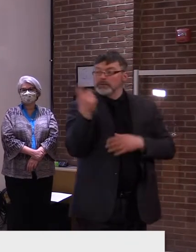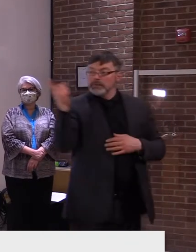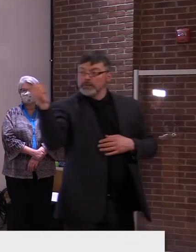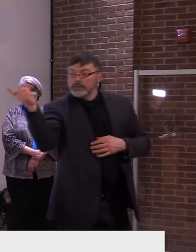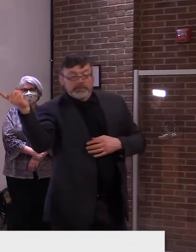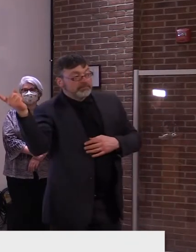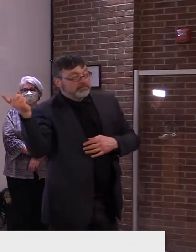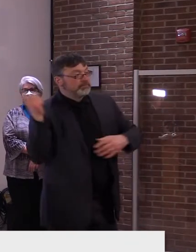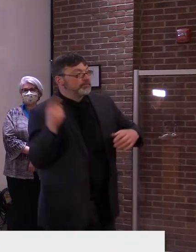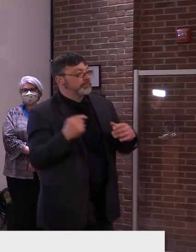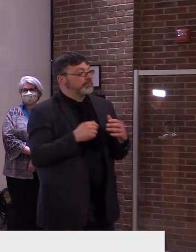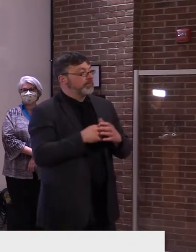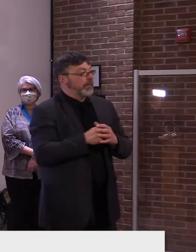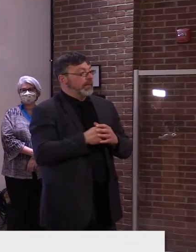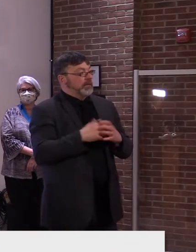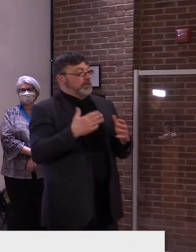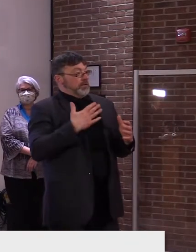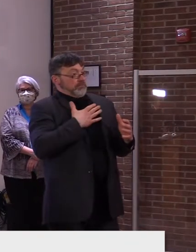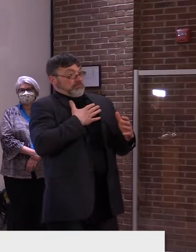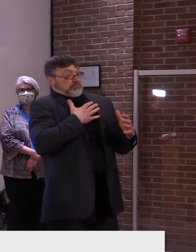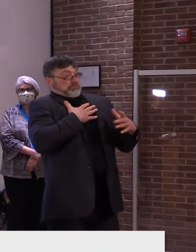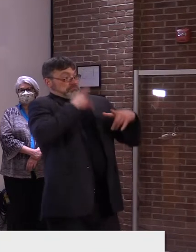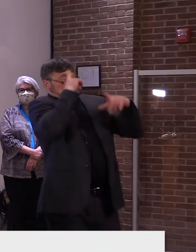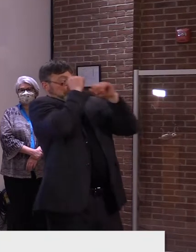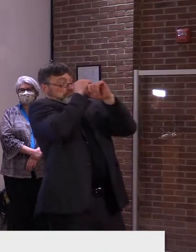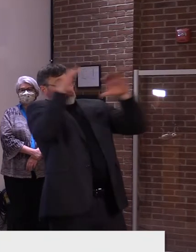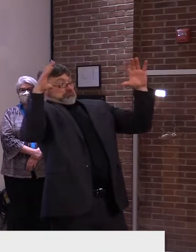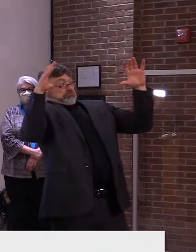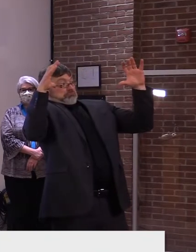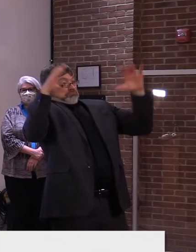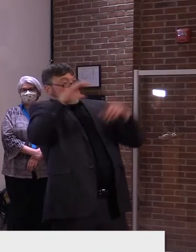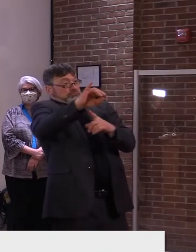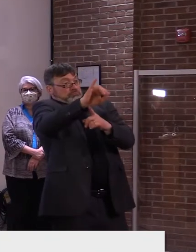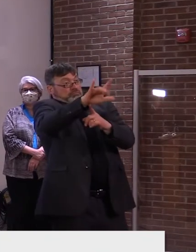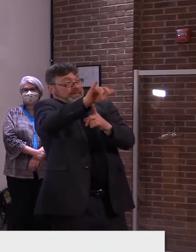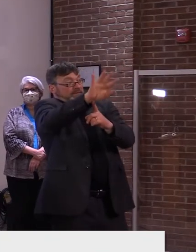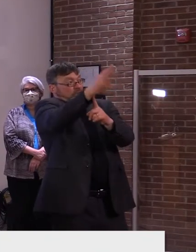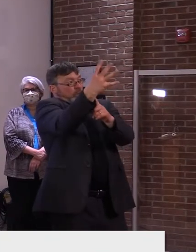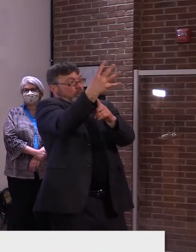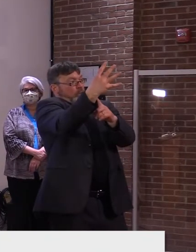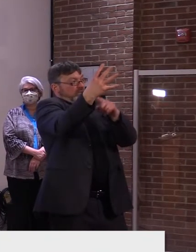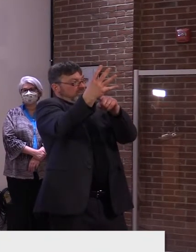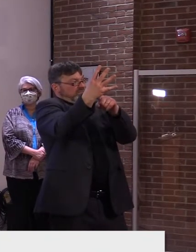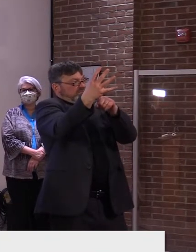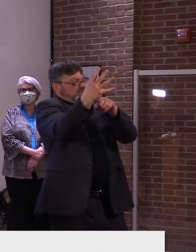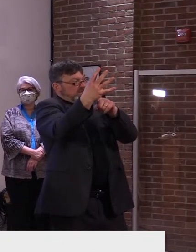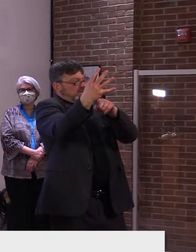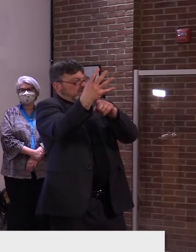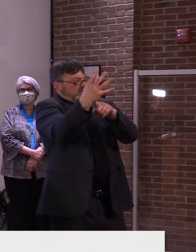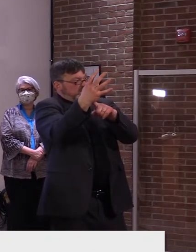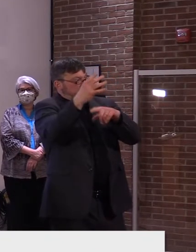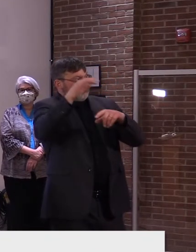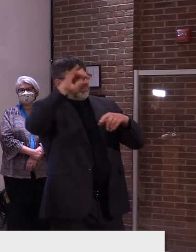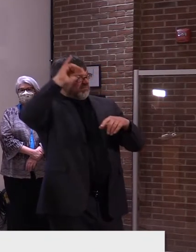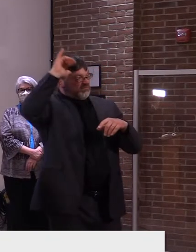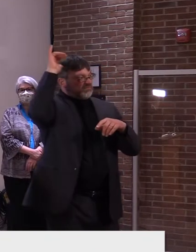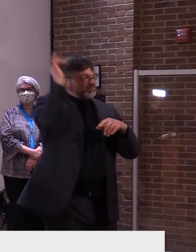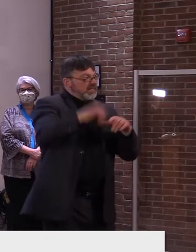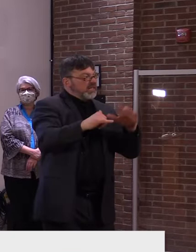that everything will be somewhat lifted, and it'll be purely that, advisement, guidance,